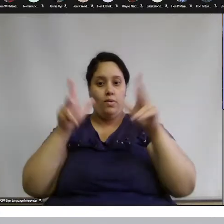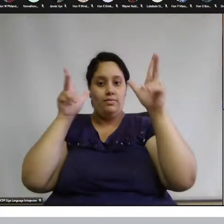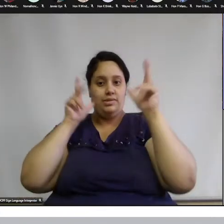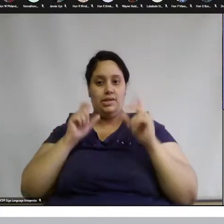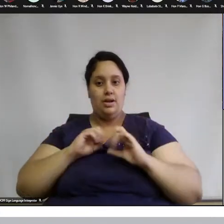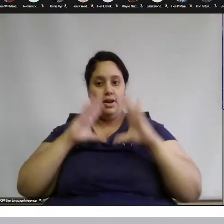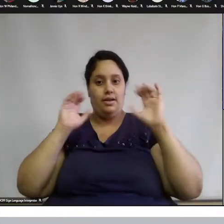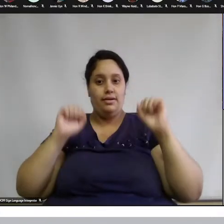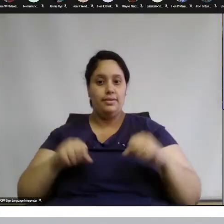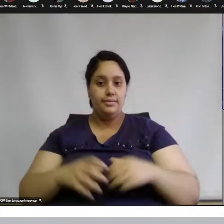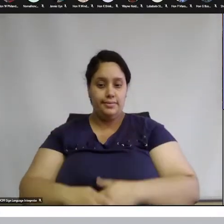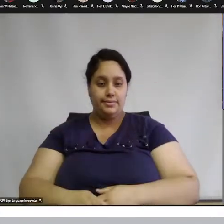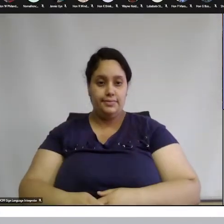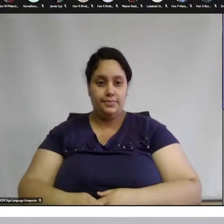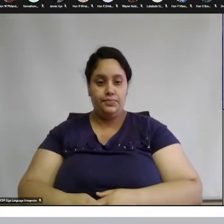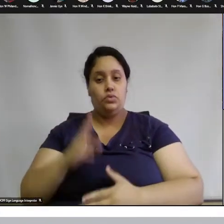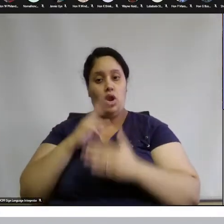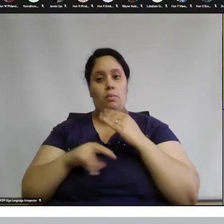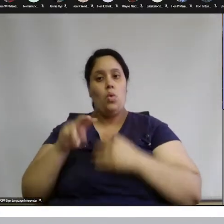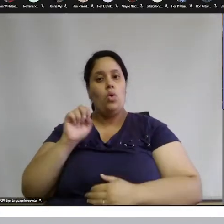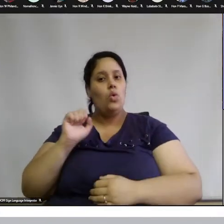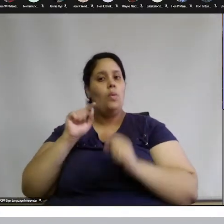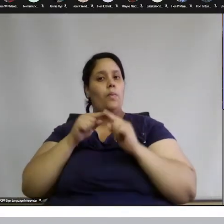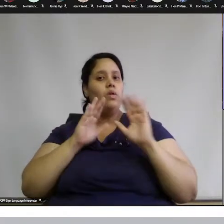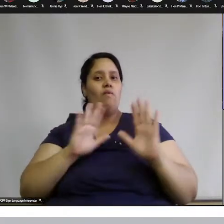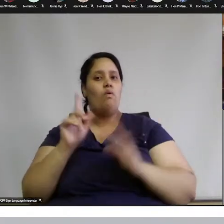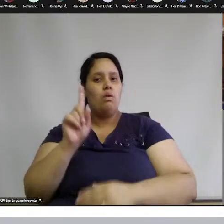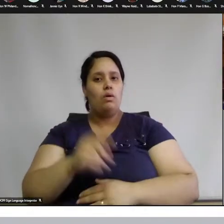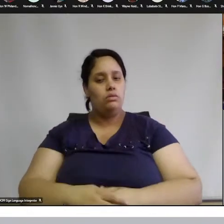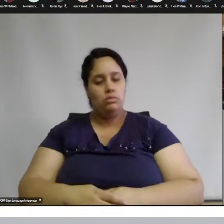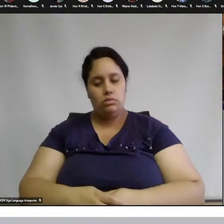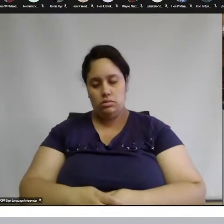my interjections. Honourable Nkondlo, what's your point of order?